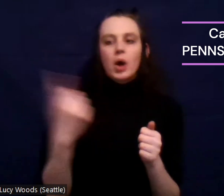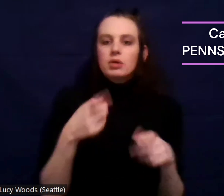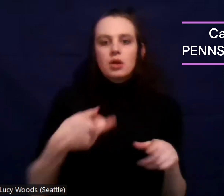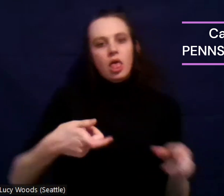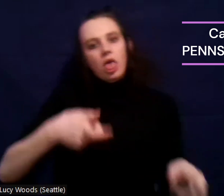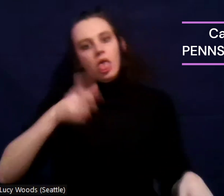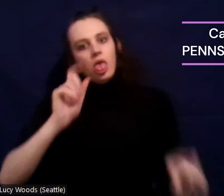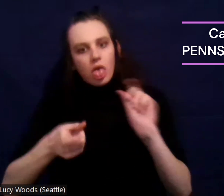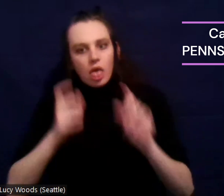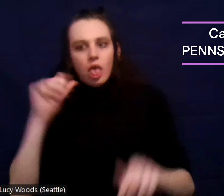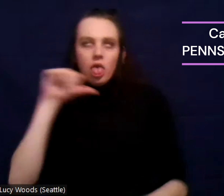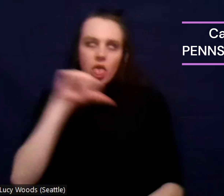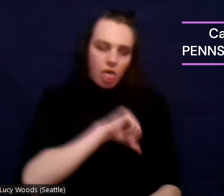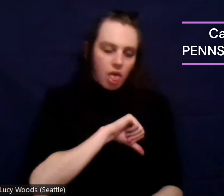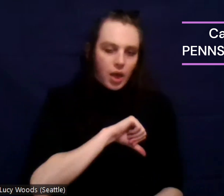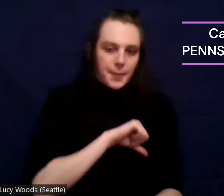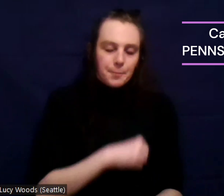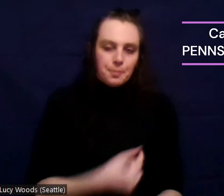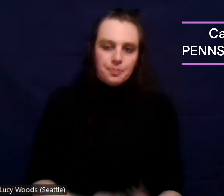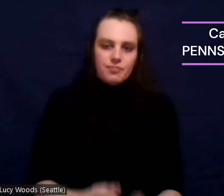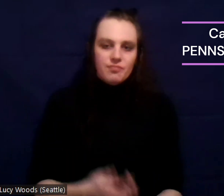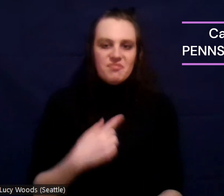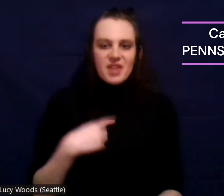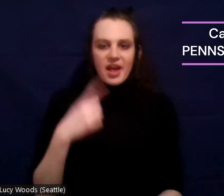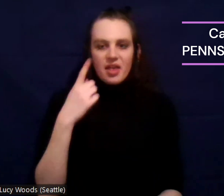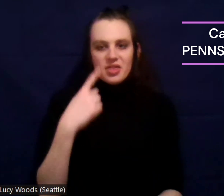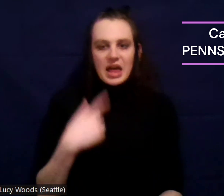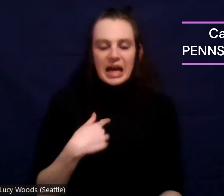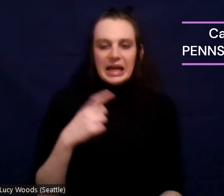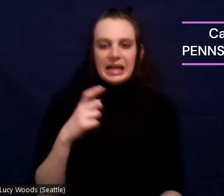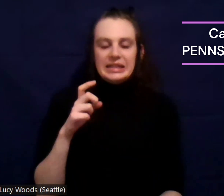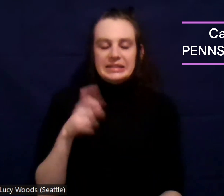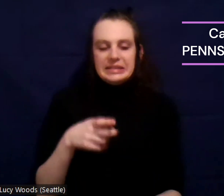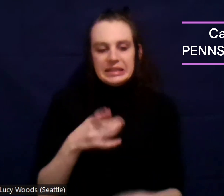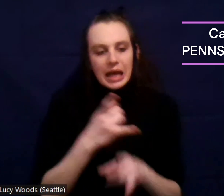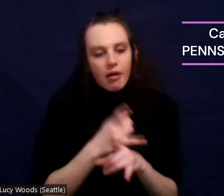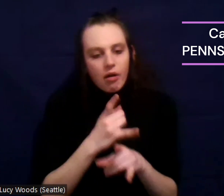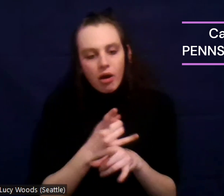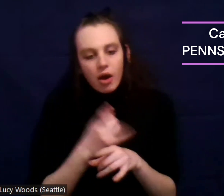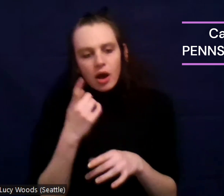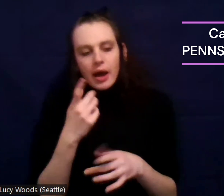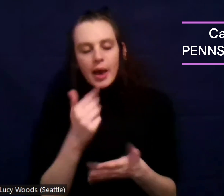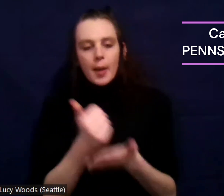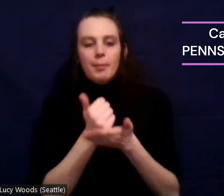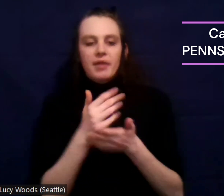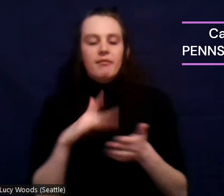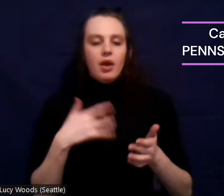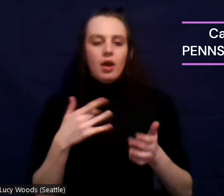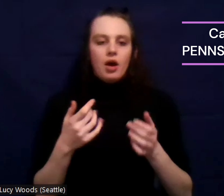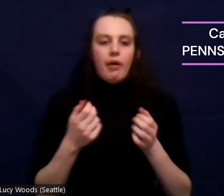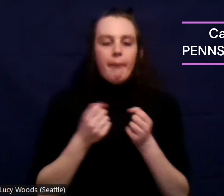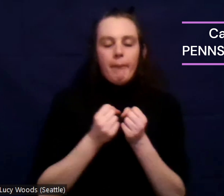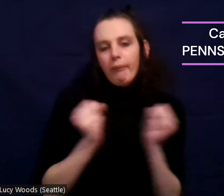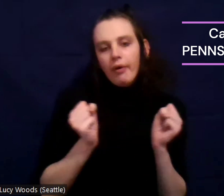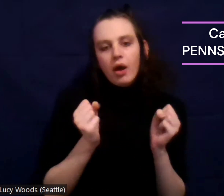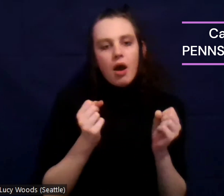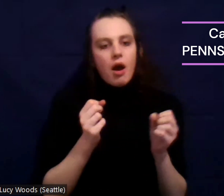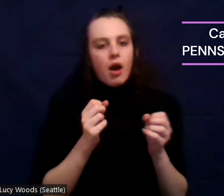like, this is what I needed to finally come out of my shell and get to know all these people and have all these friends. It was